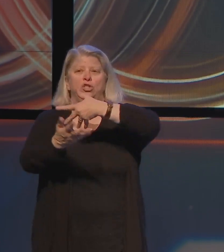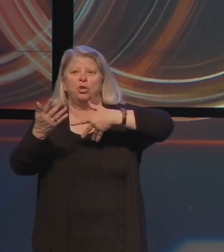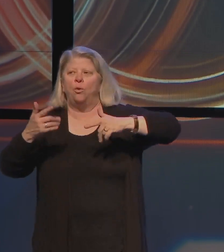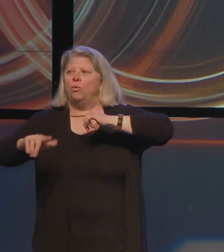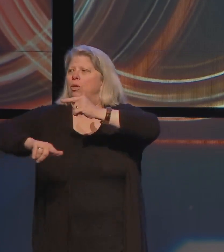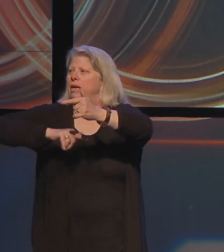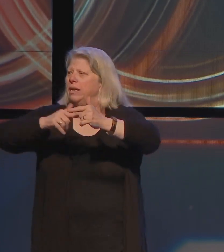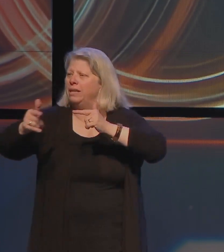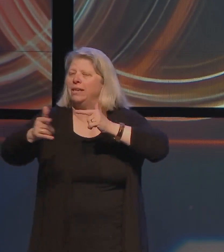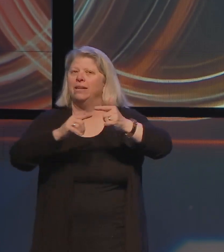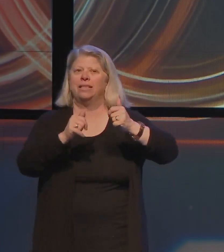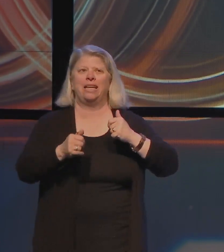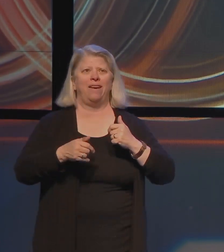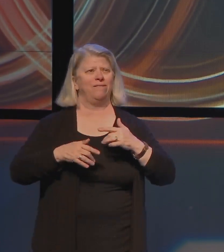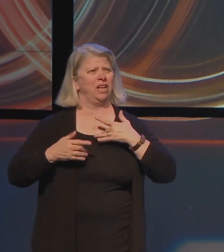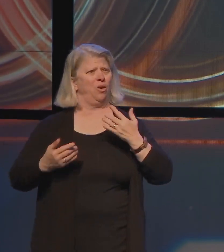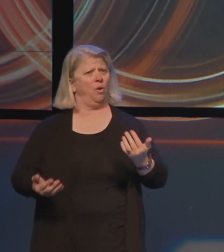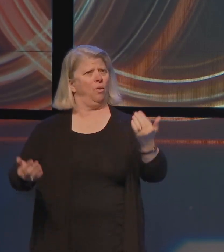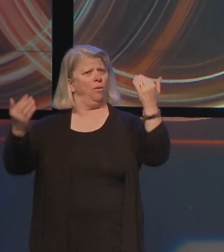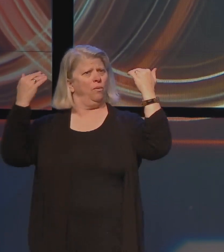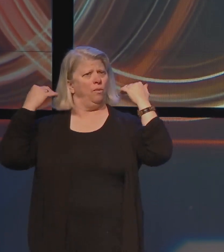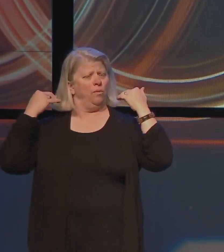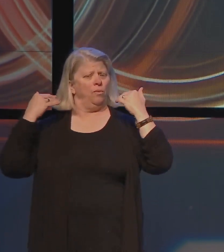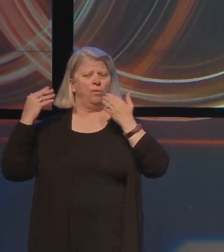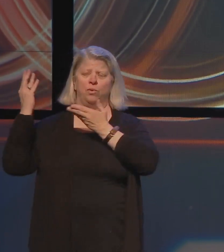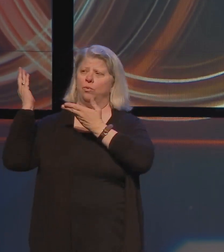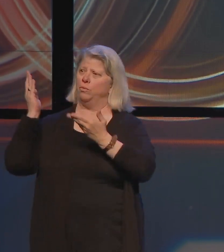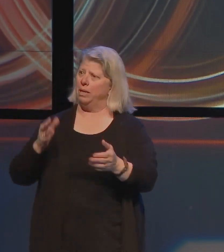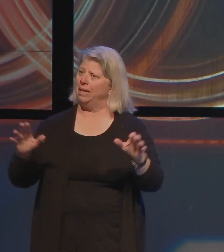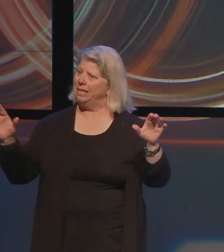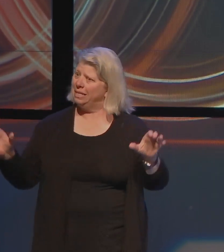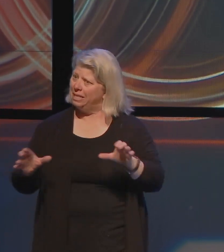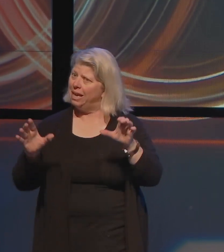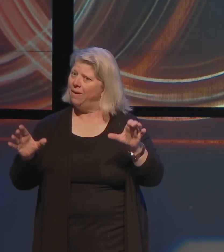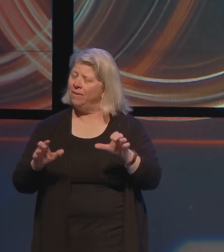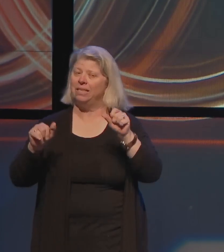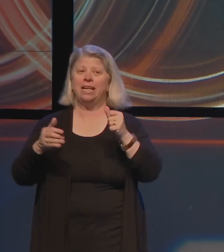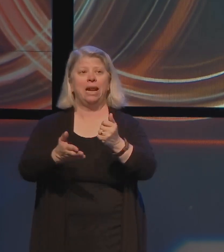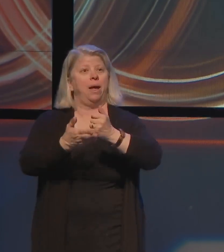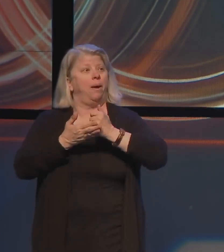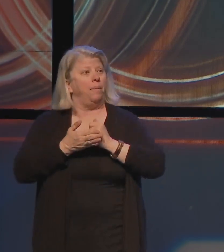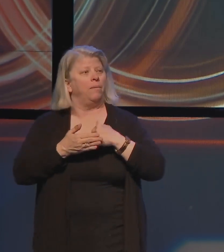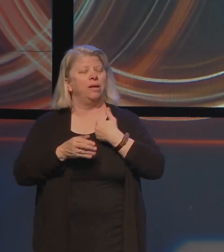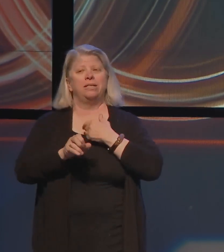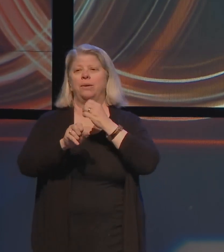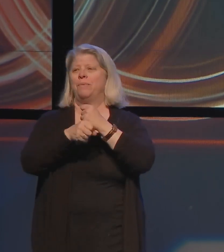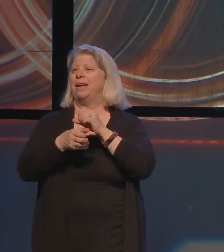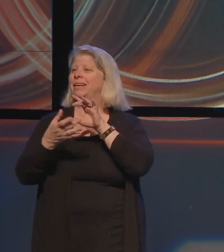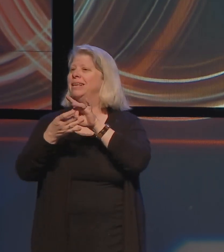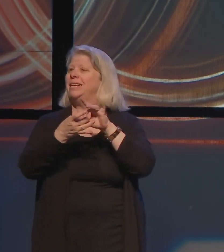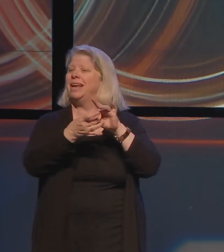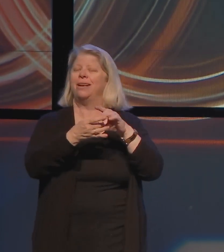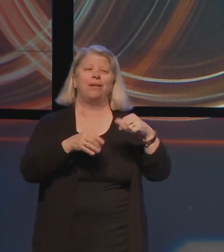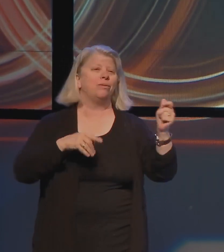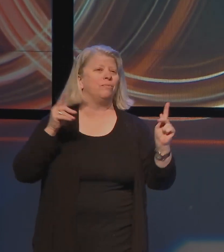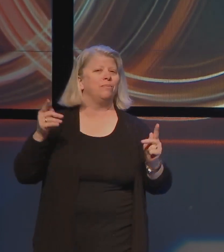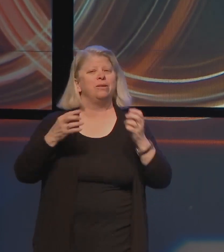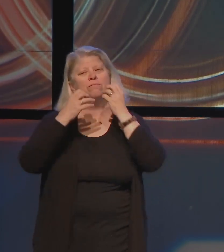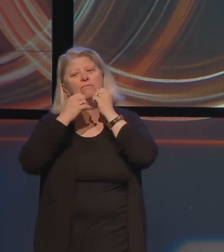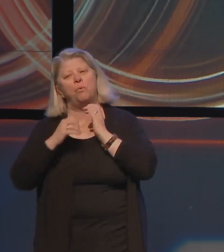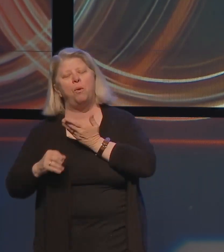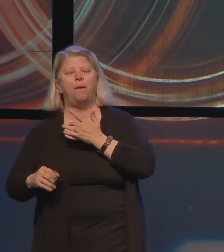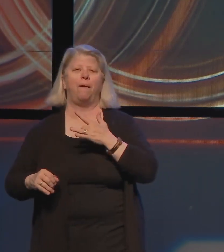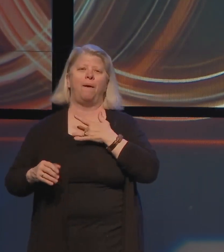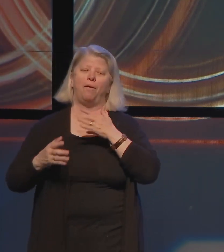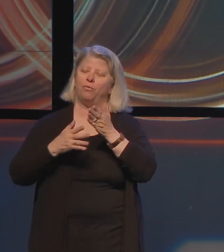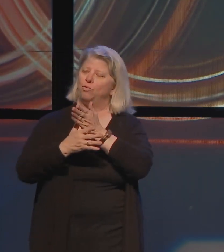interaction oftentimes can feel overwhelming, but to bring an activity into that can help us make connection with others. It nurtures our hearts